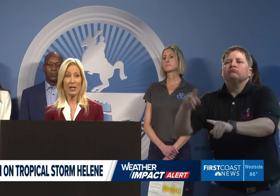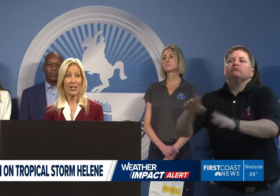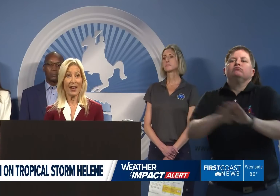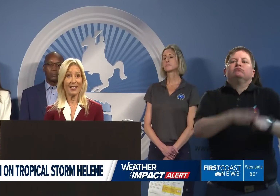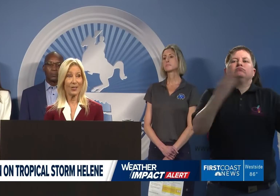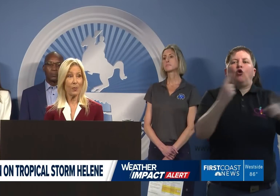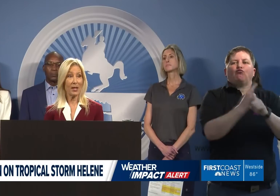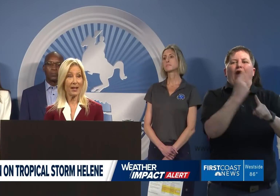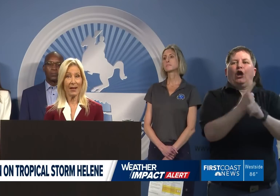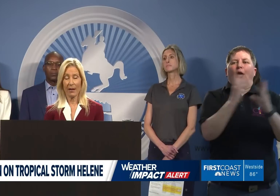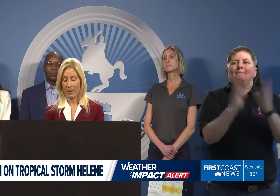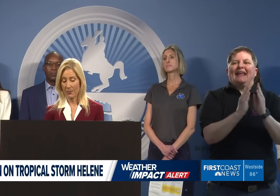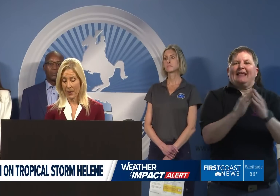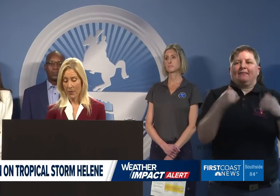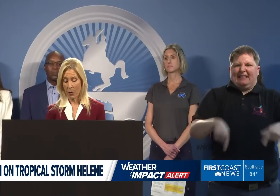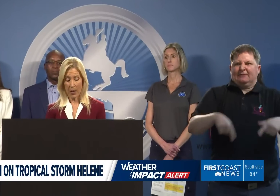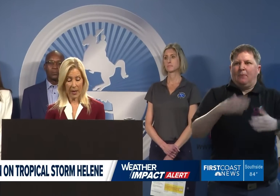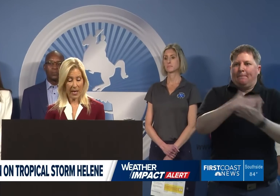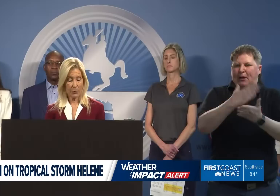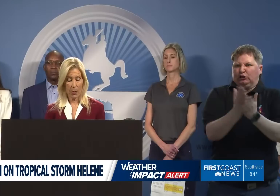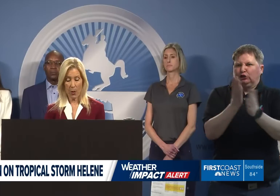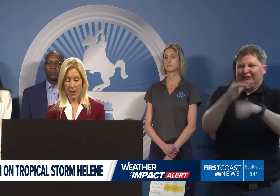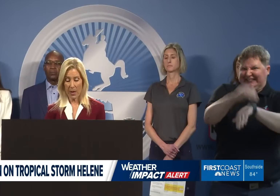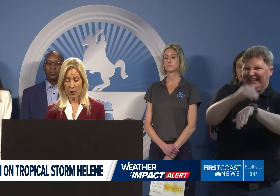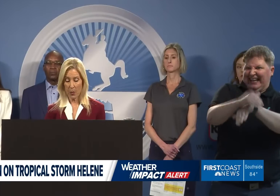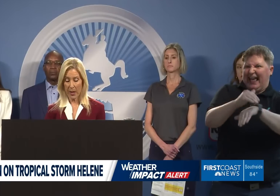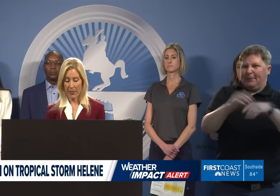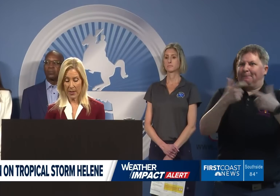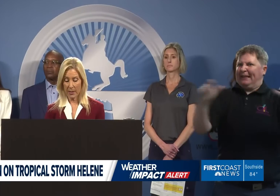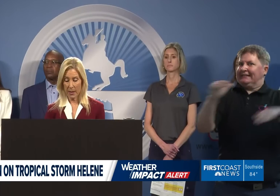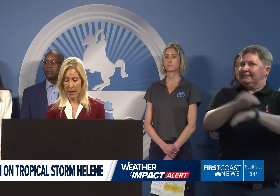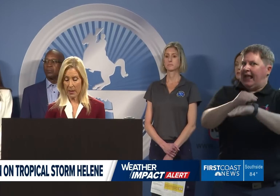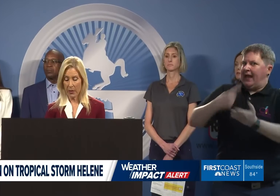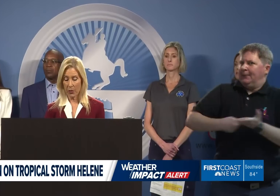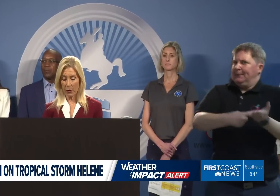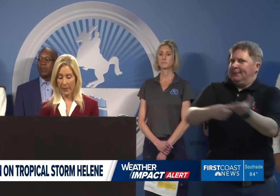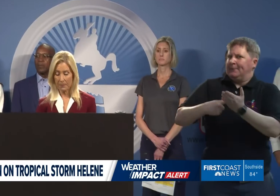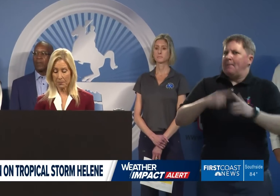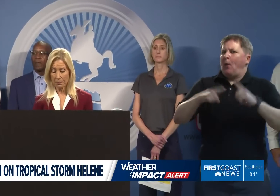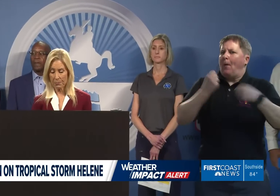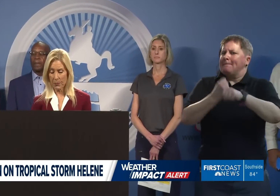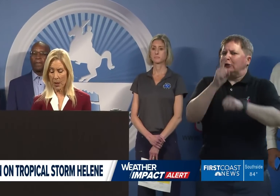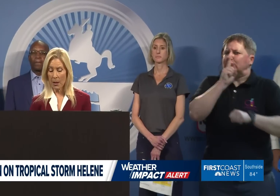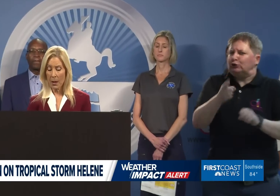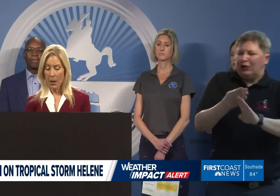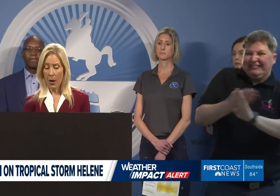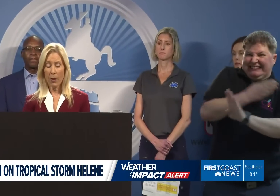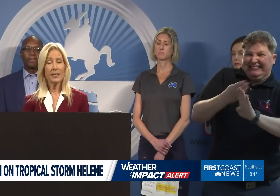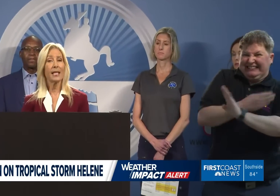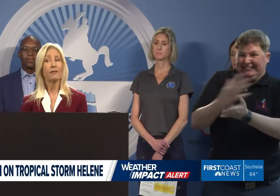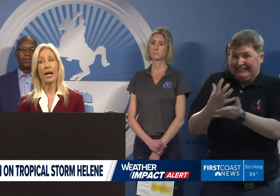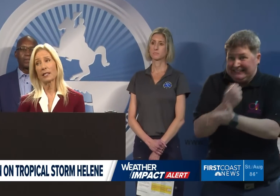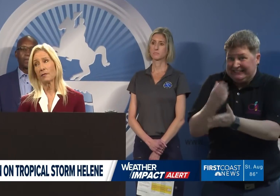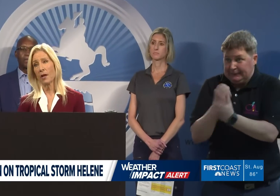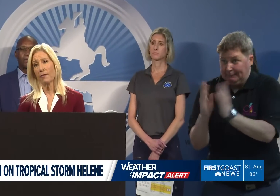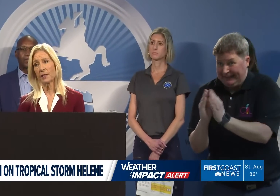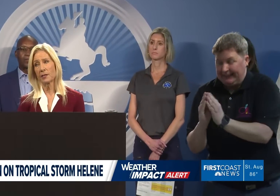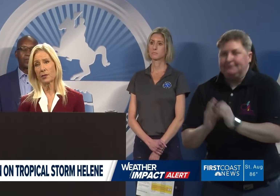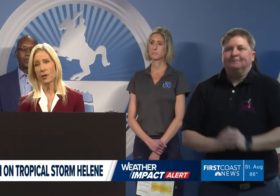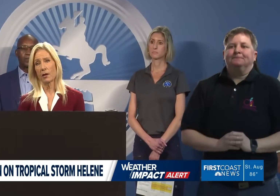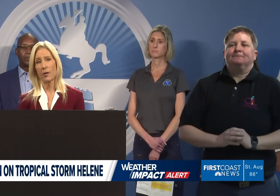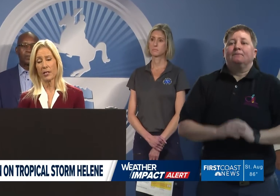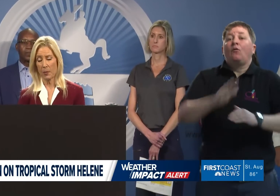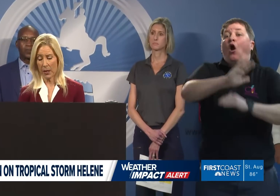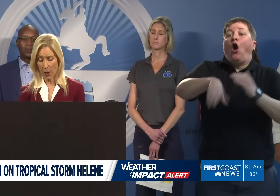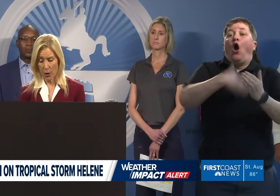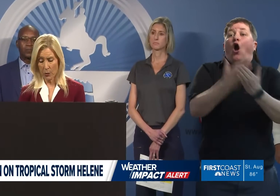tonight is budget night, so a big night for a lot of things, but we wanted to make sure we got this done early. All City of Jacksonville